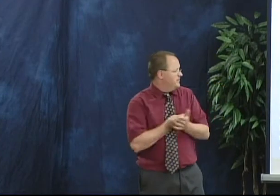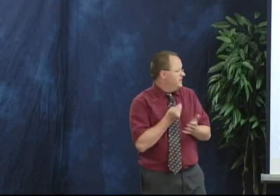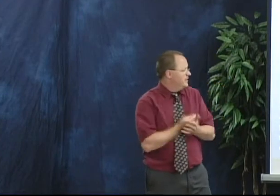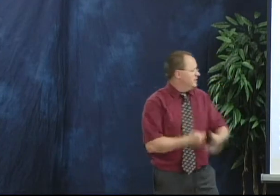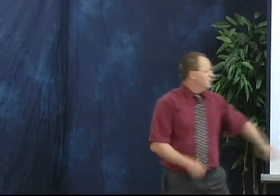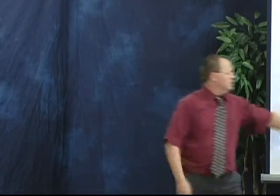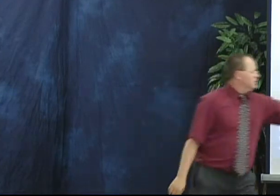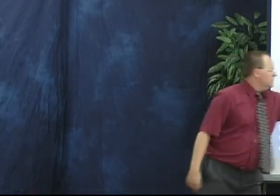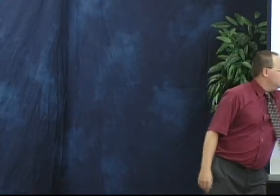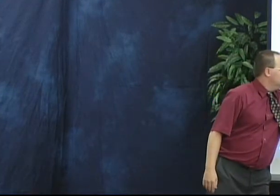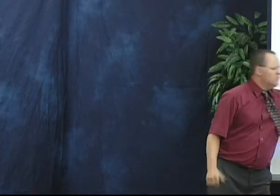extortioner,